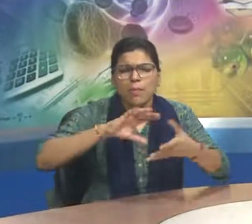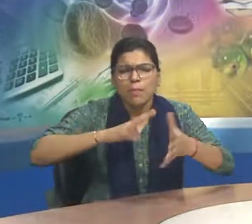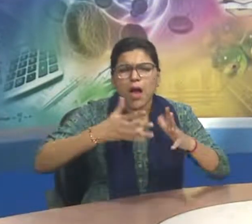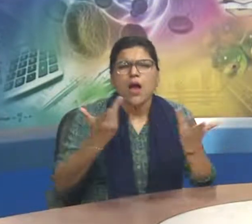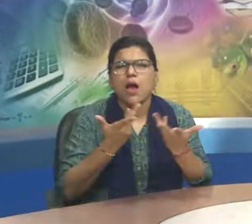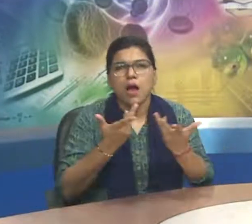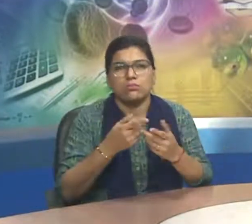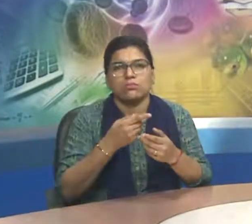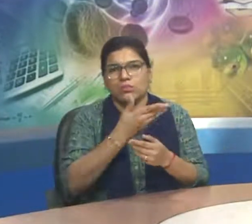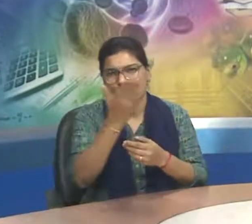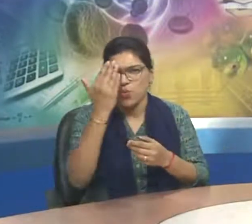making different